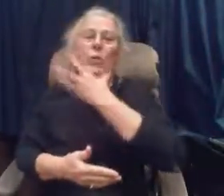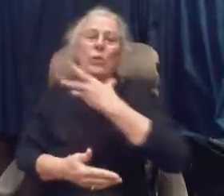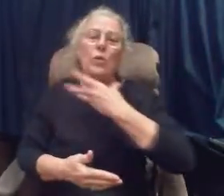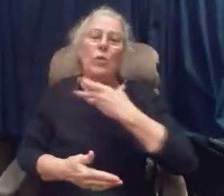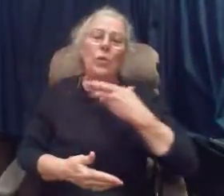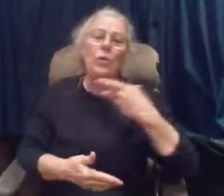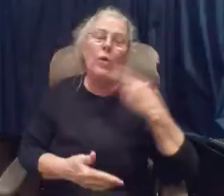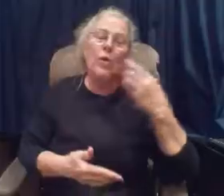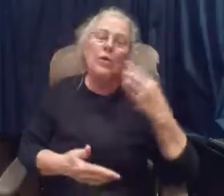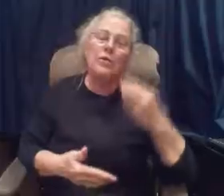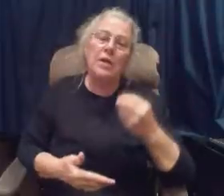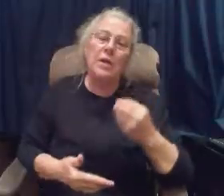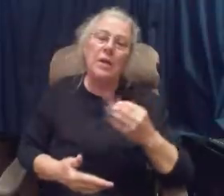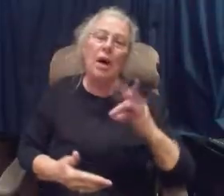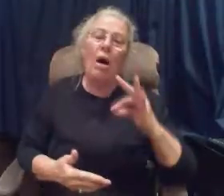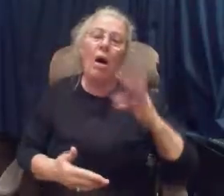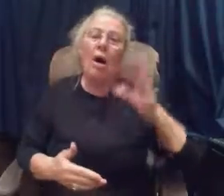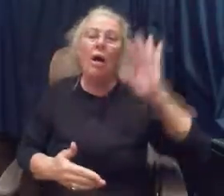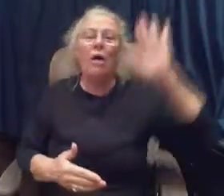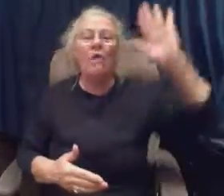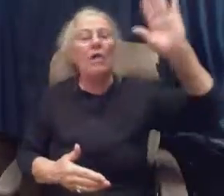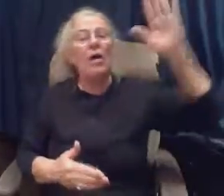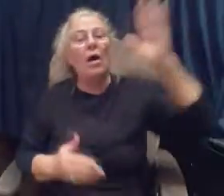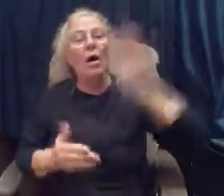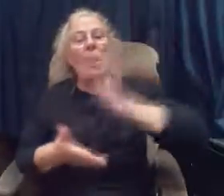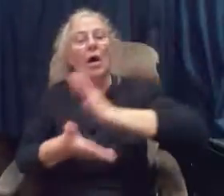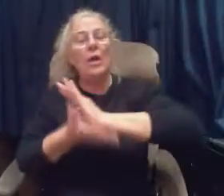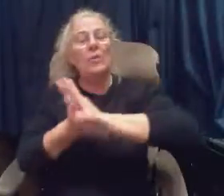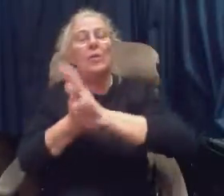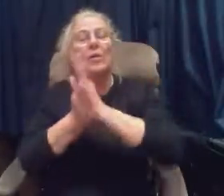the beauty of thy peace.